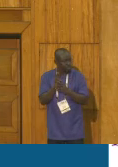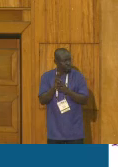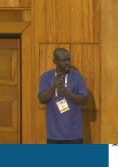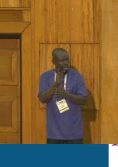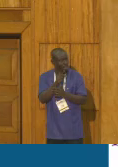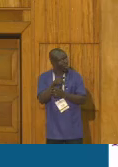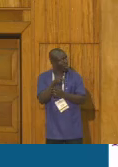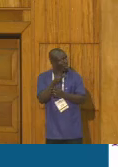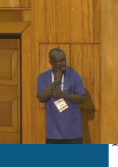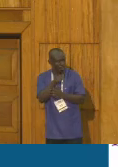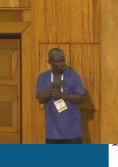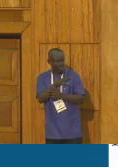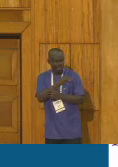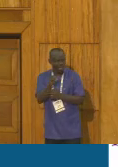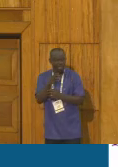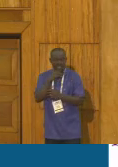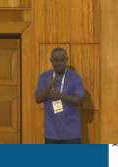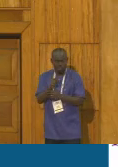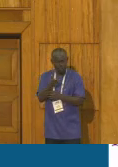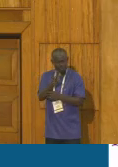and the age group of 25 to 29.